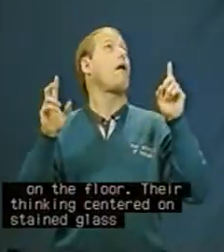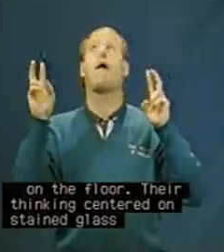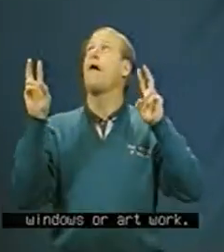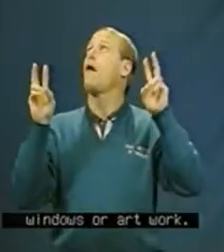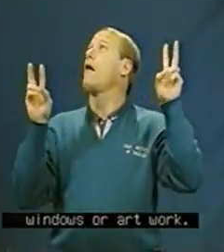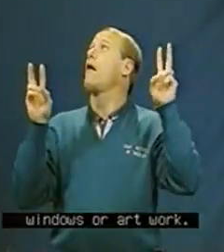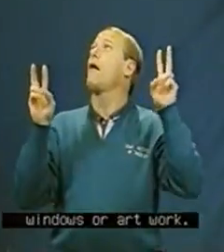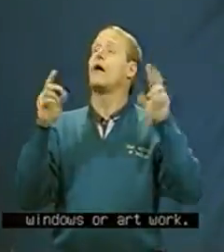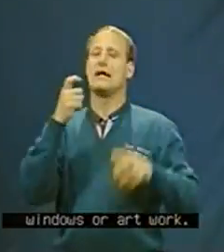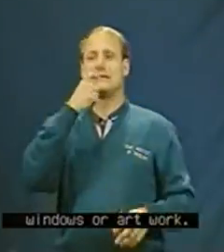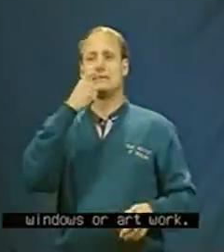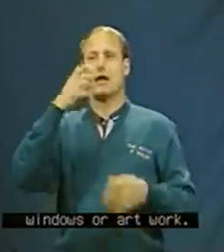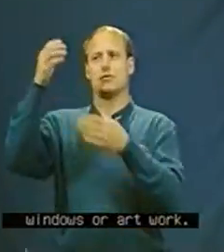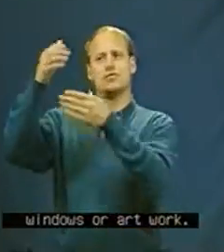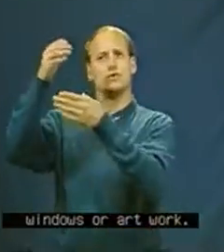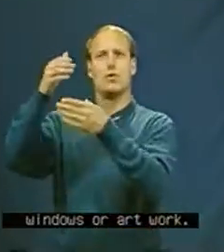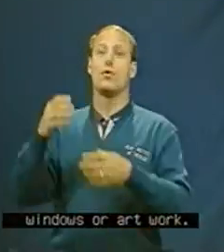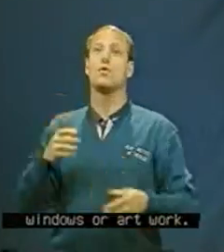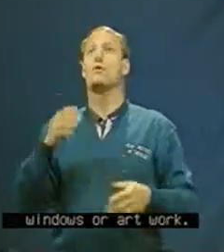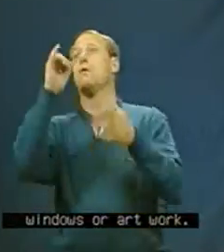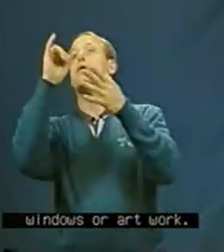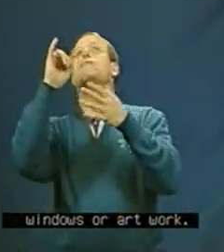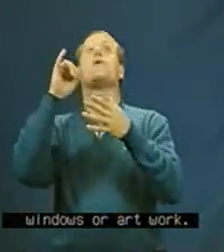glass, windows, or artwork.